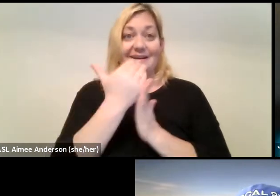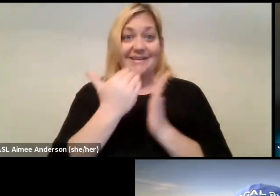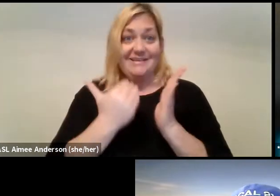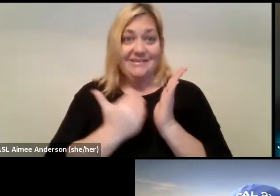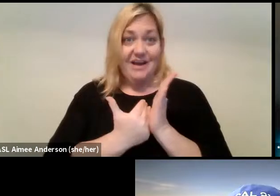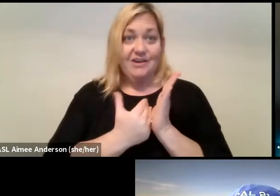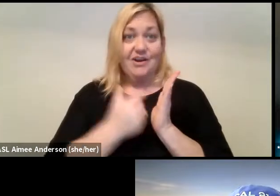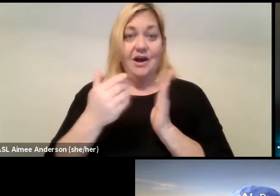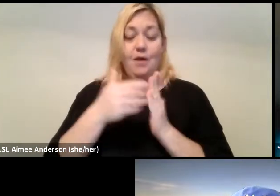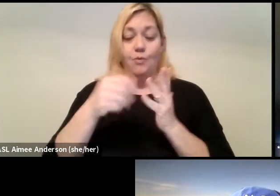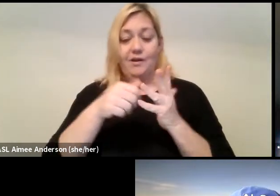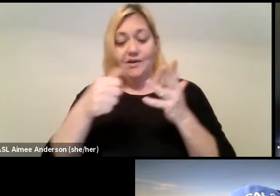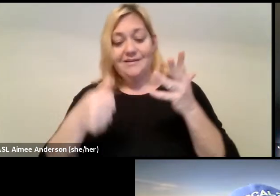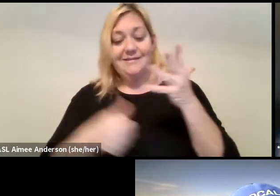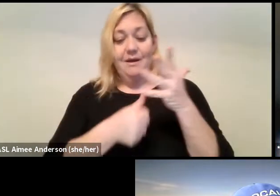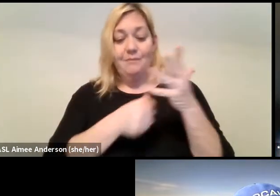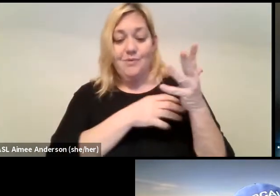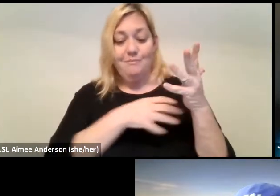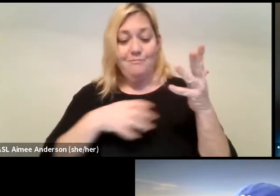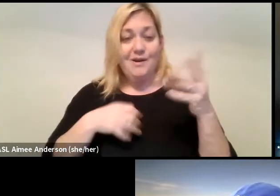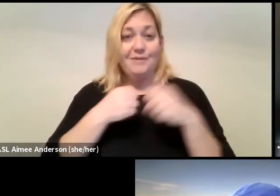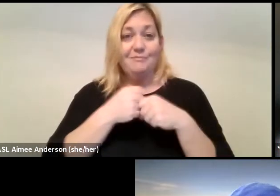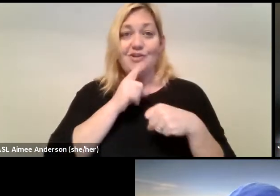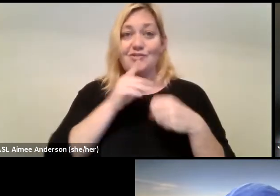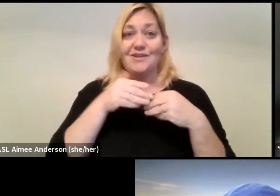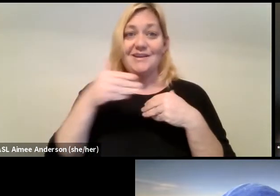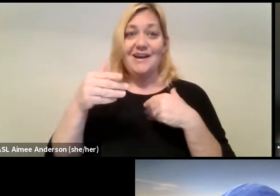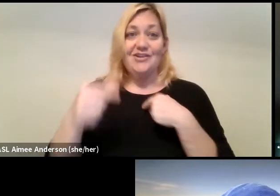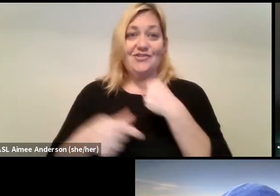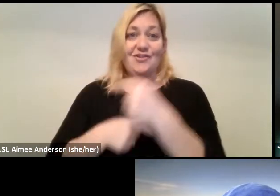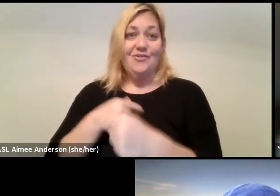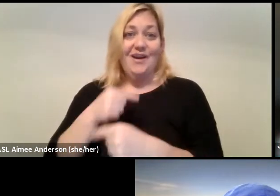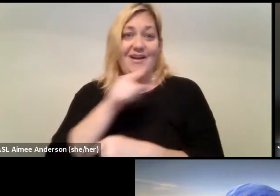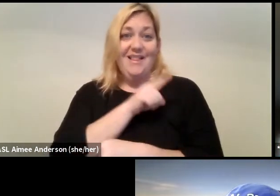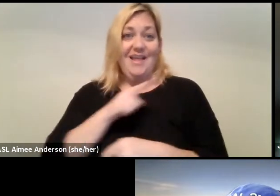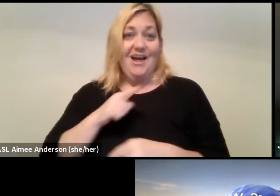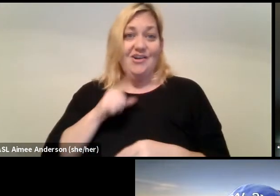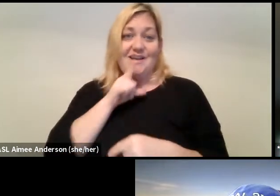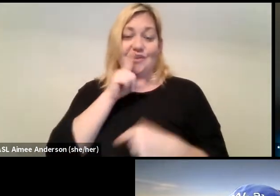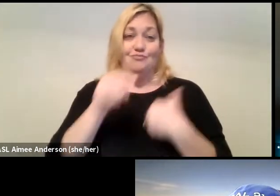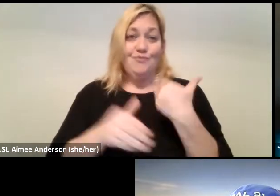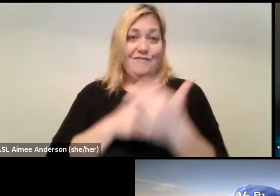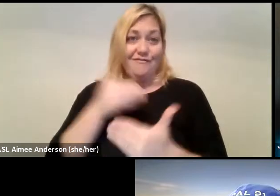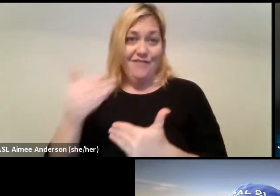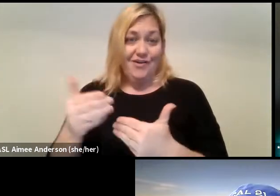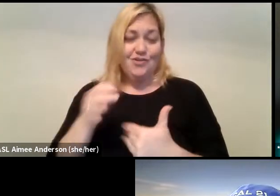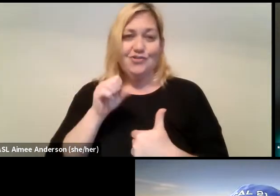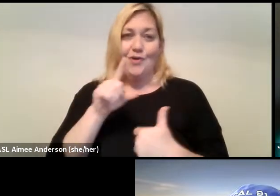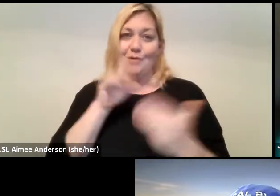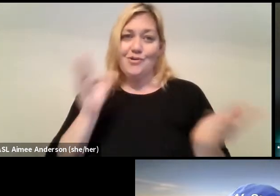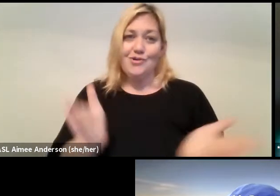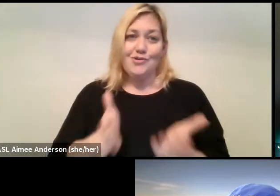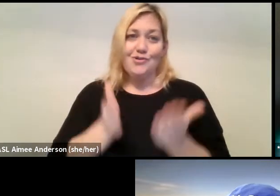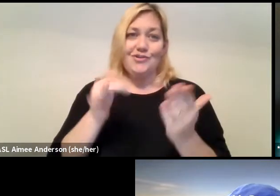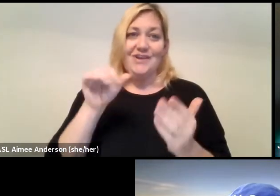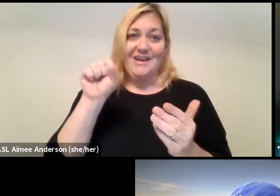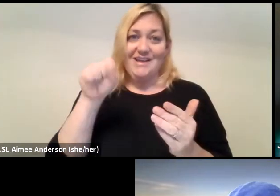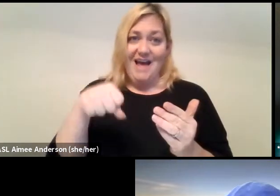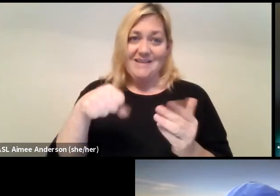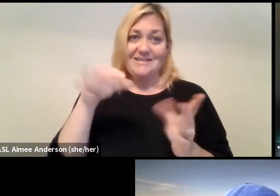their subcommittees to ensure that the next generation legislation is moving forward. So I would encourage a yes